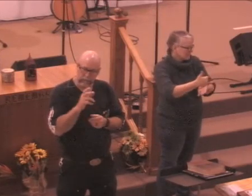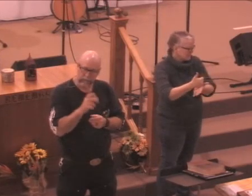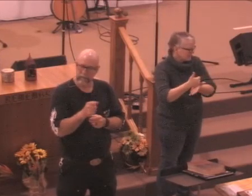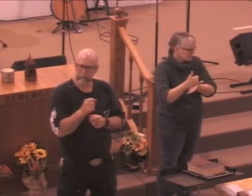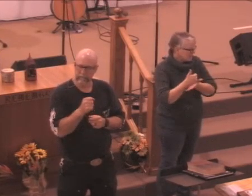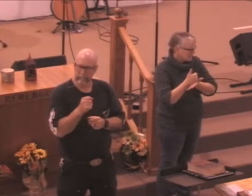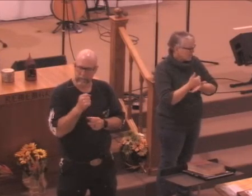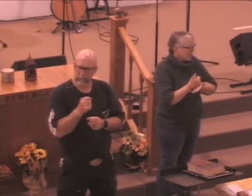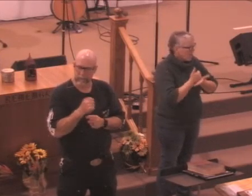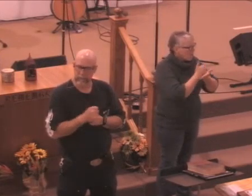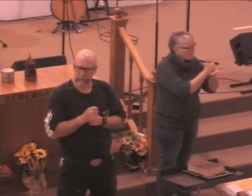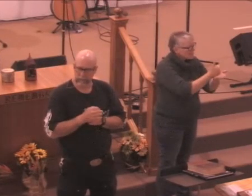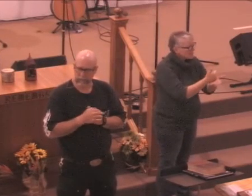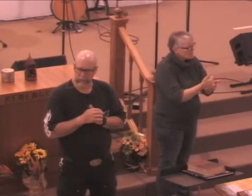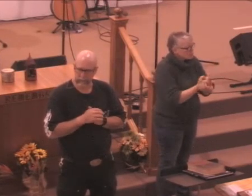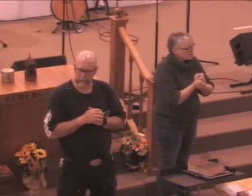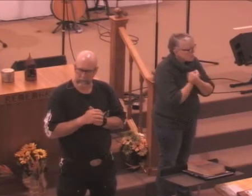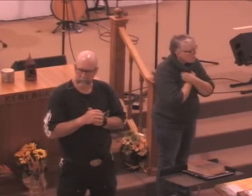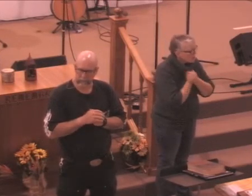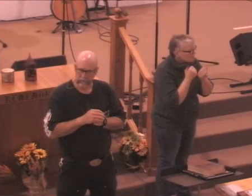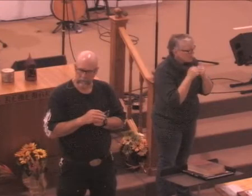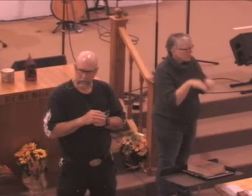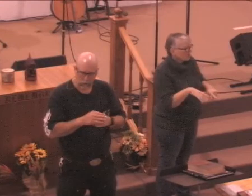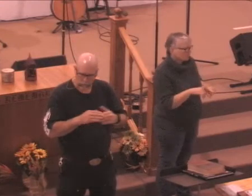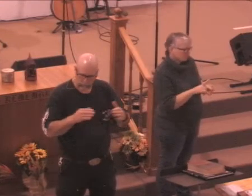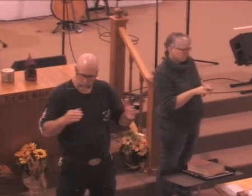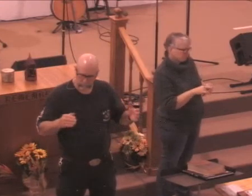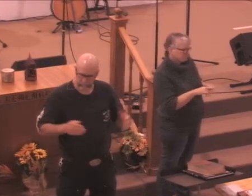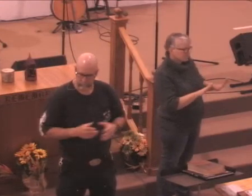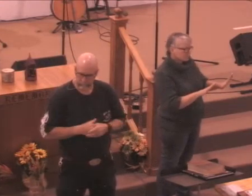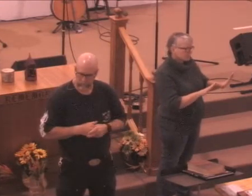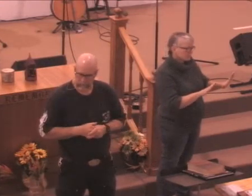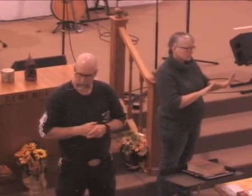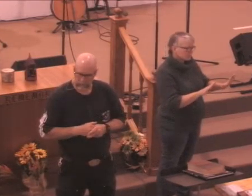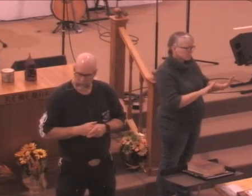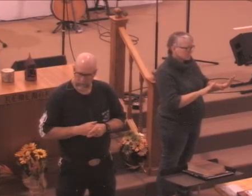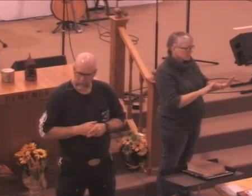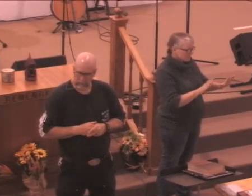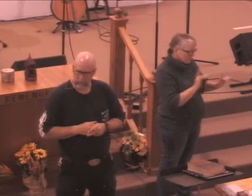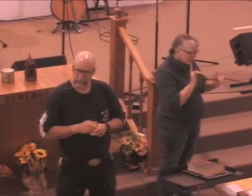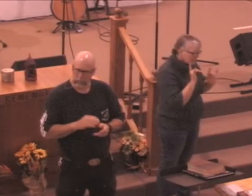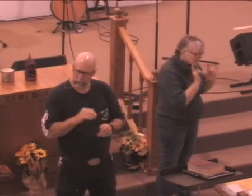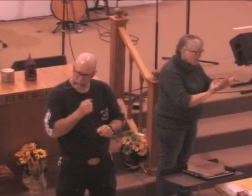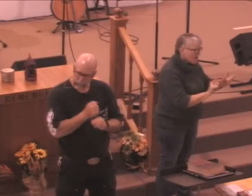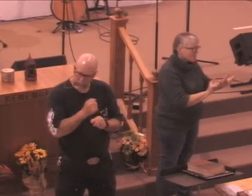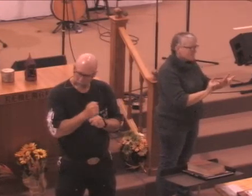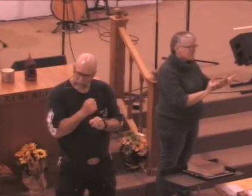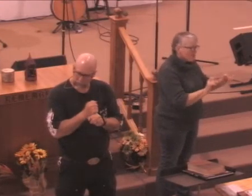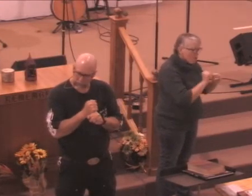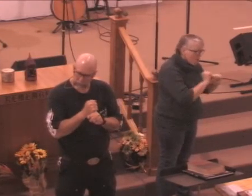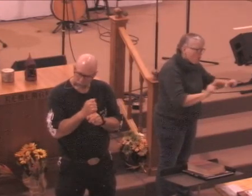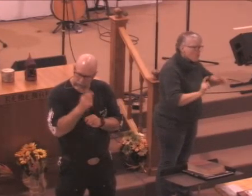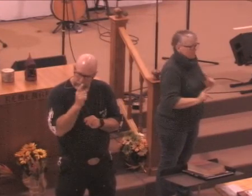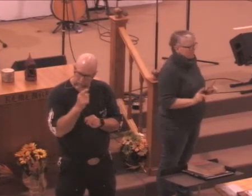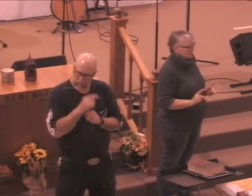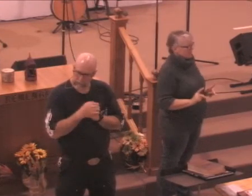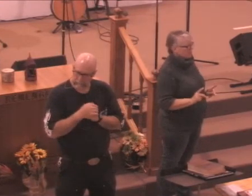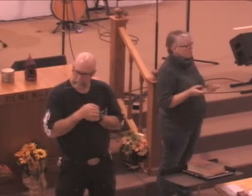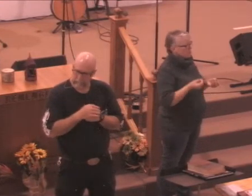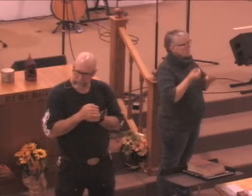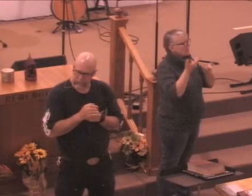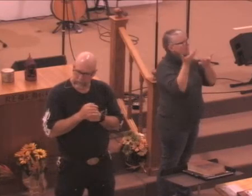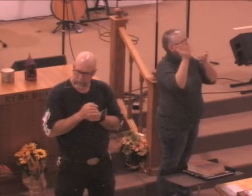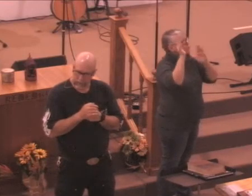Help us to love unconditionally all people. And we give you all the praise tonight in Jesus'